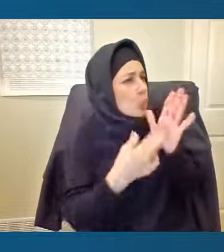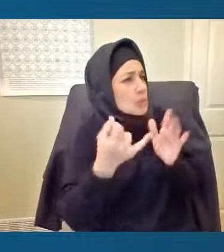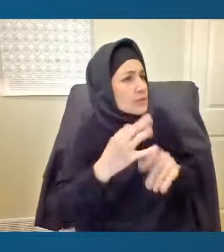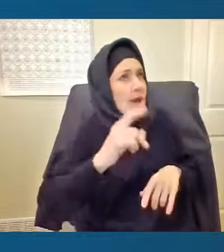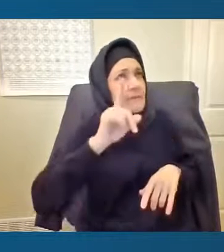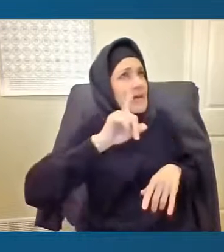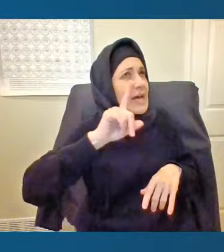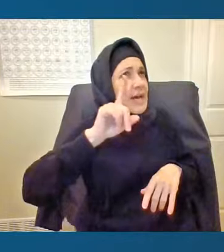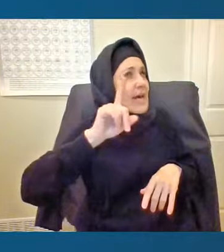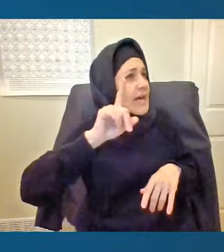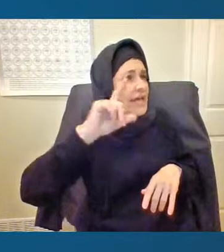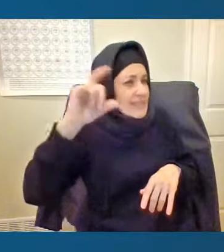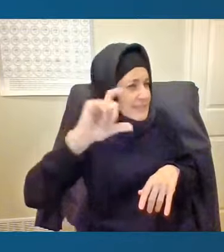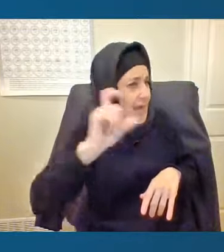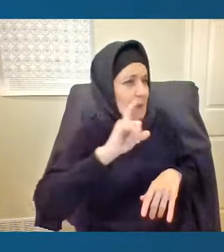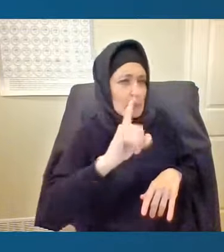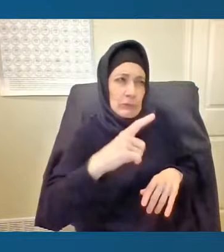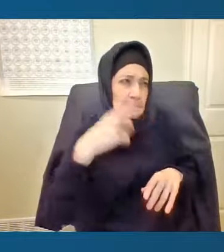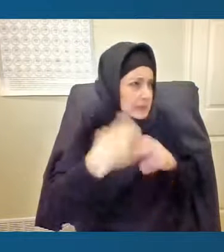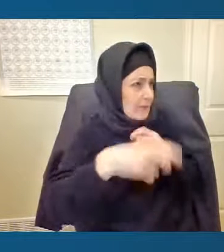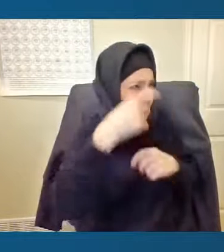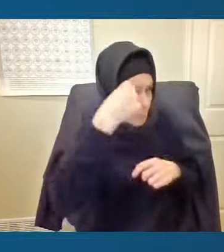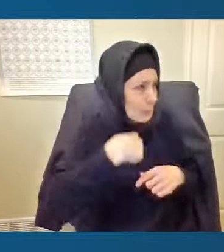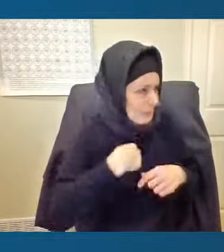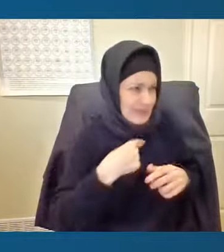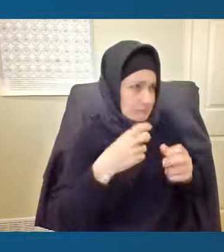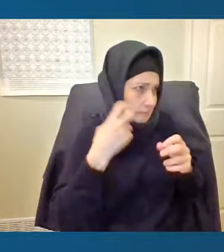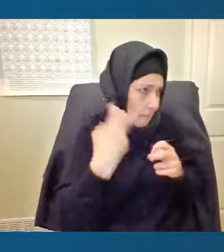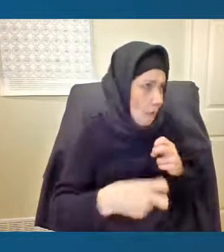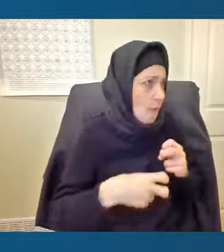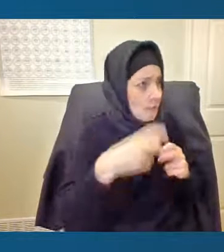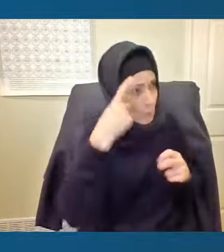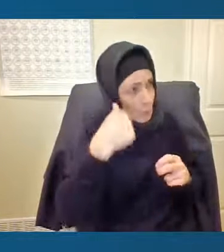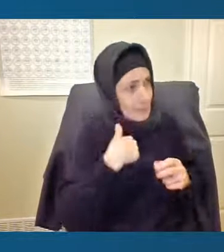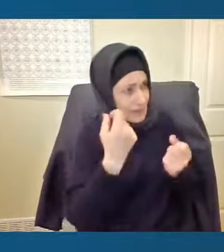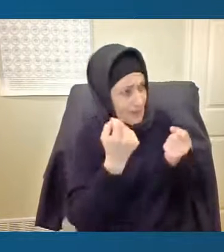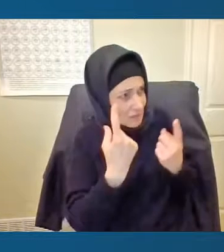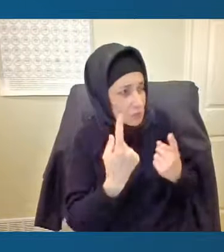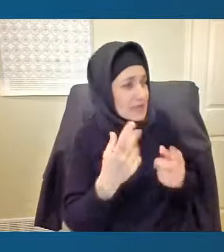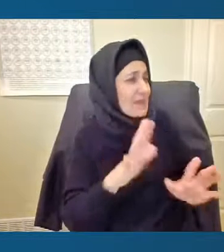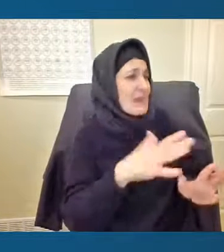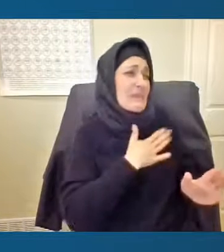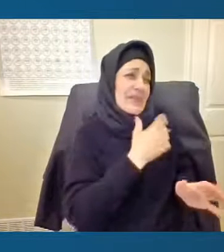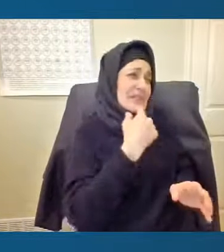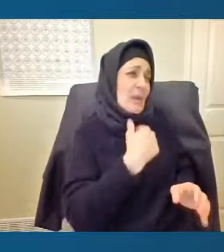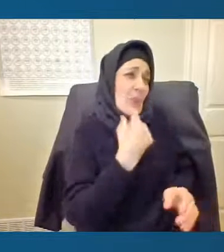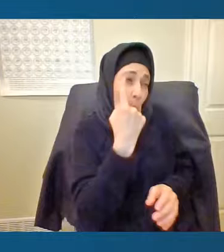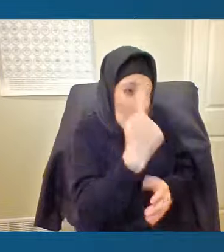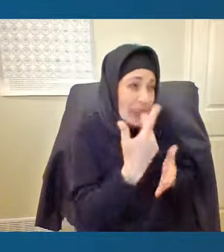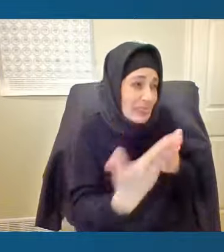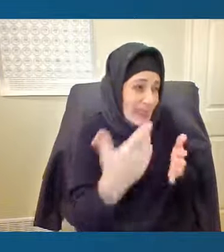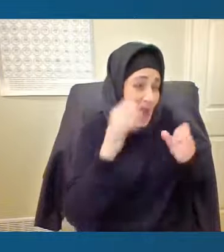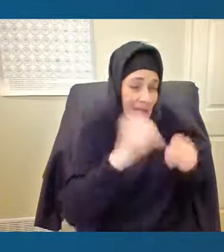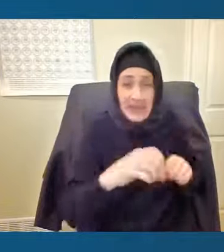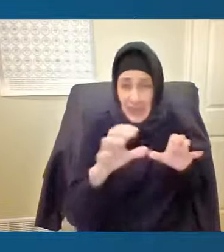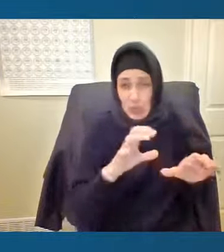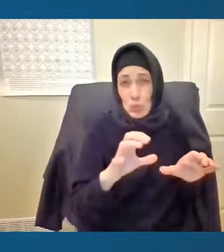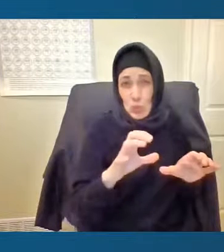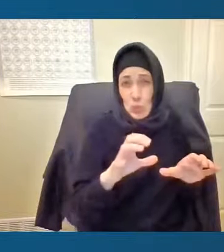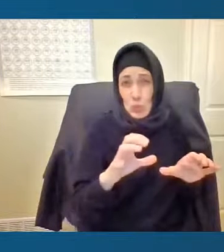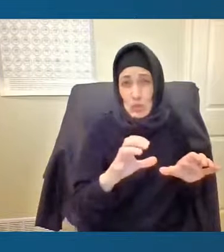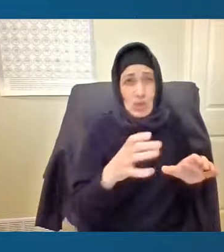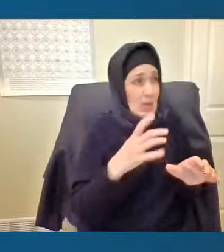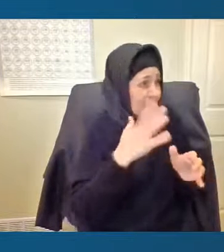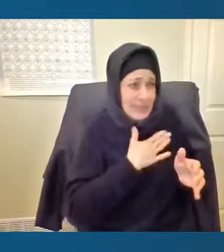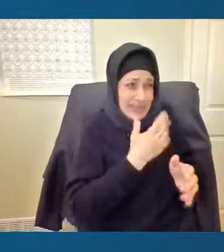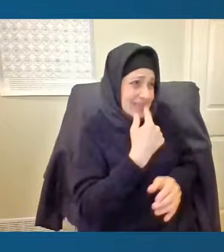one thing that I could just do and I'm good? Like, I love this sahabi, yo. You know what I mean? It's beautiful. He's like, yo, just